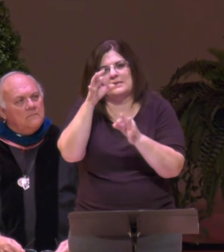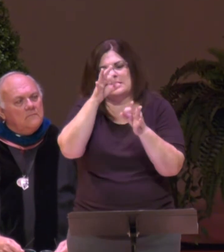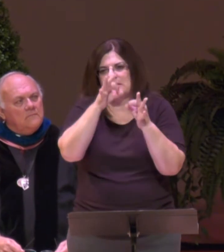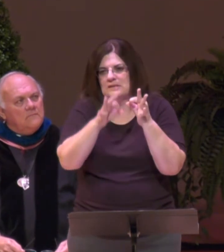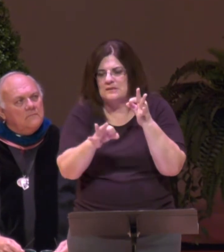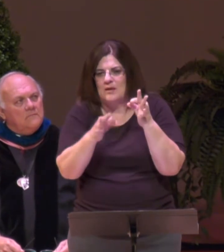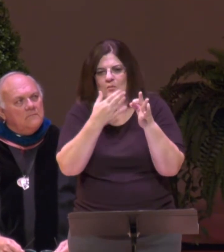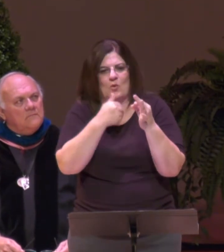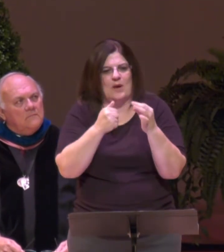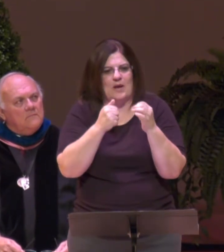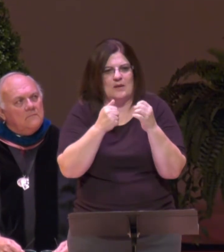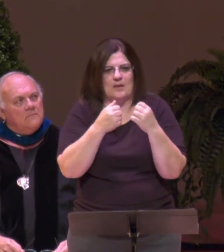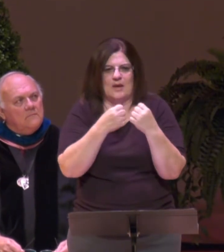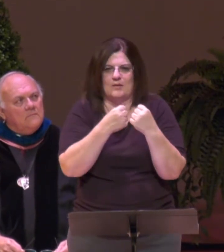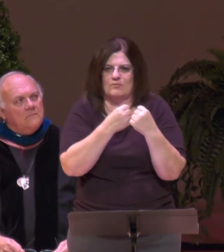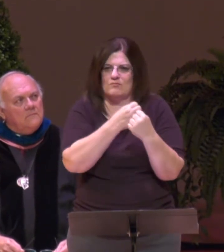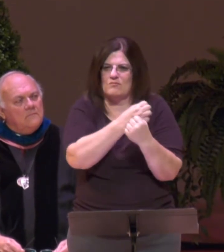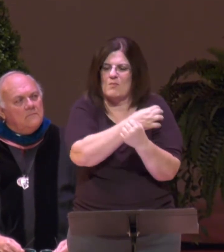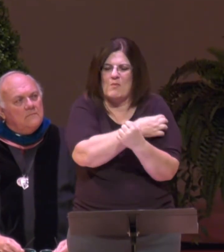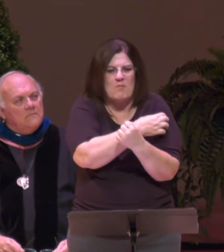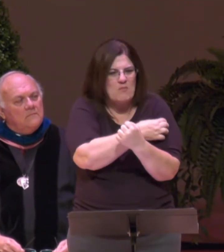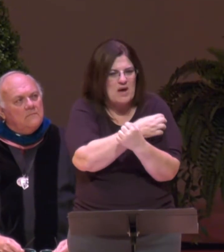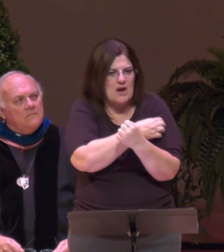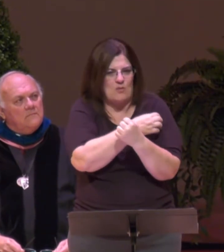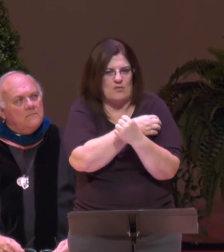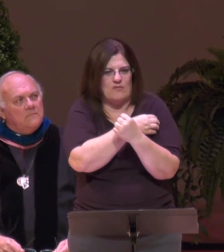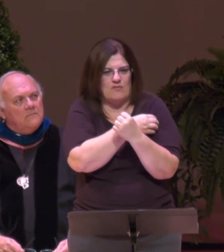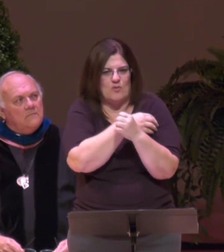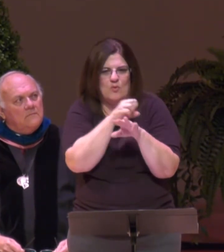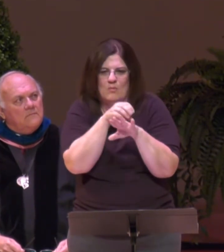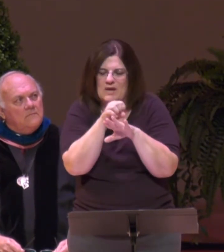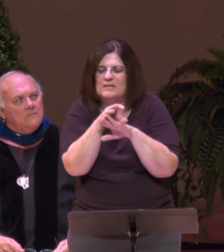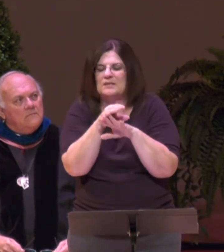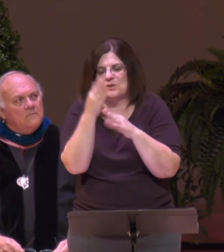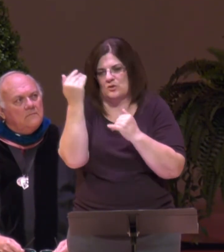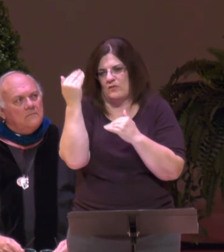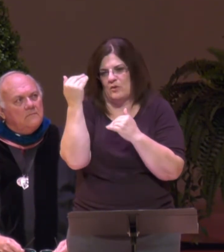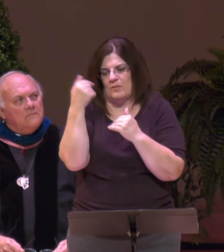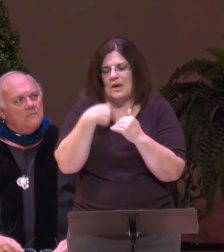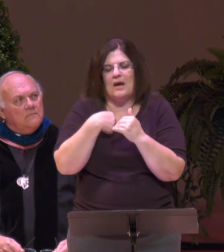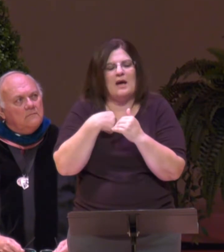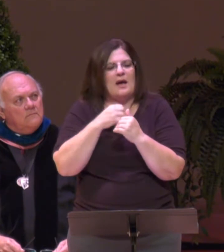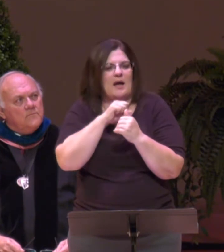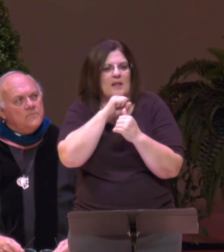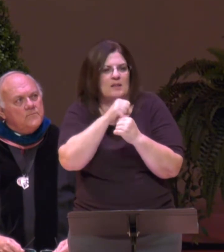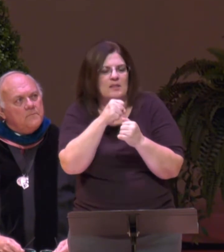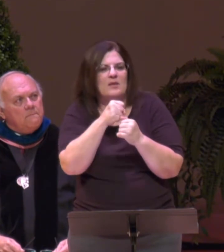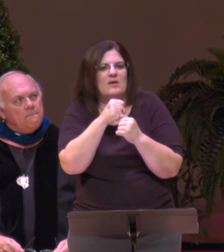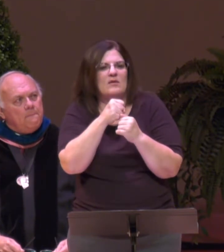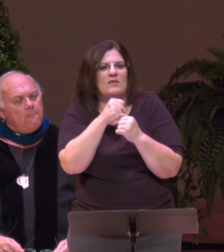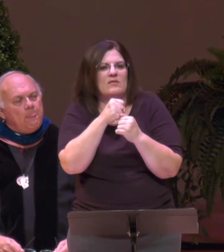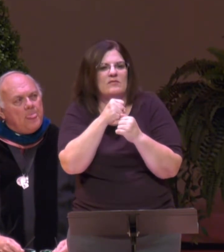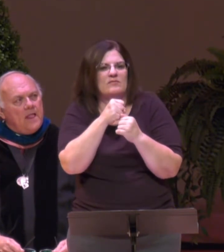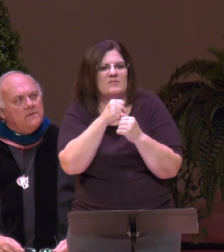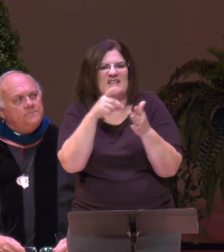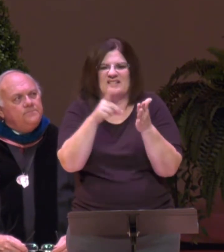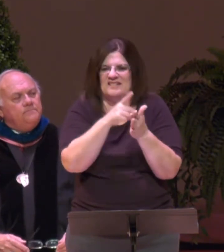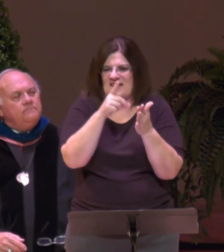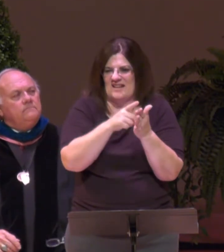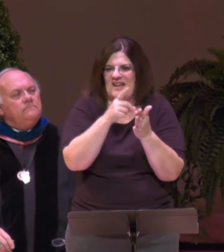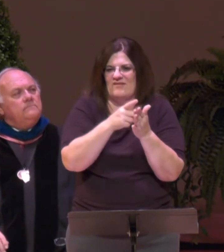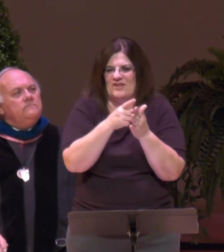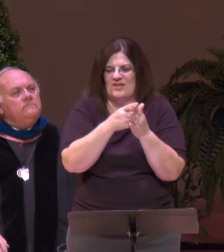hope, leading by giving light to others. I love the definition that Dr. Jack Hawkins has about